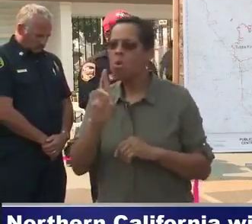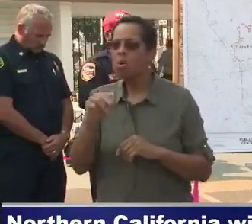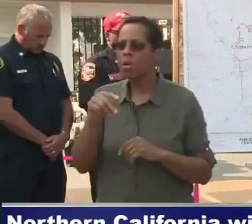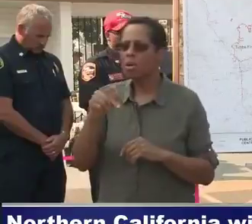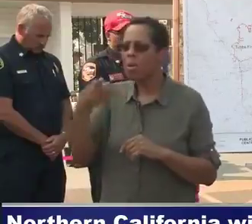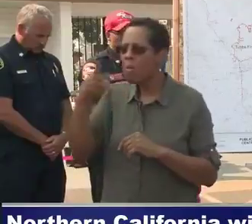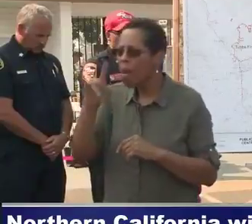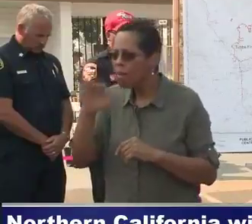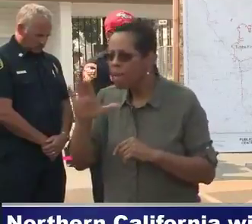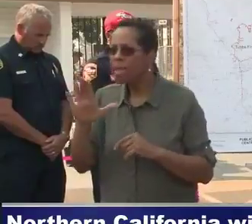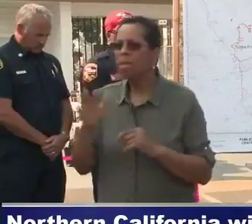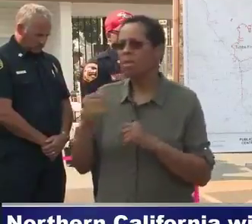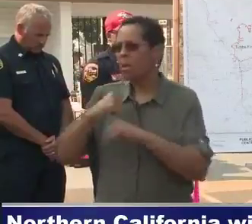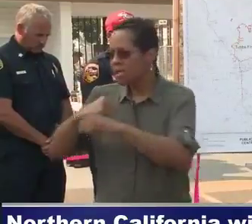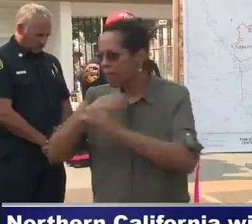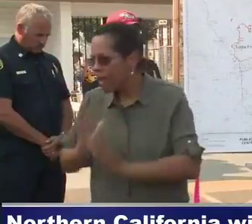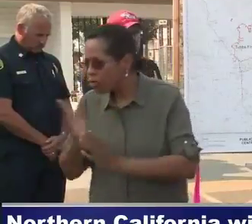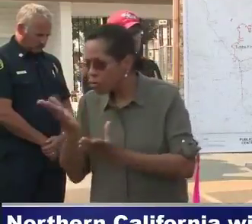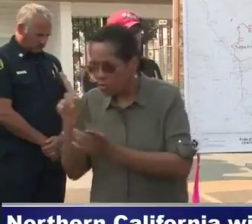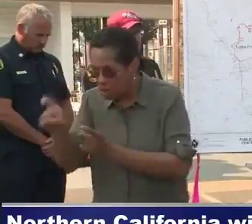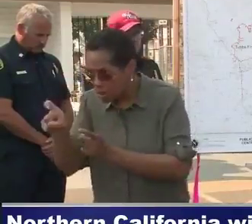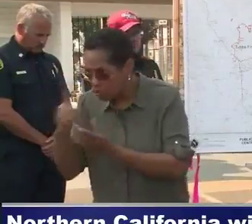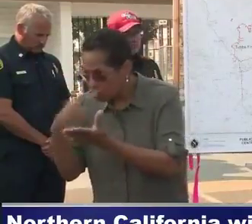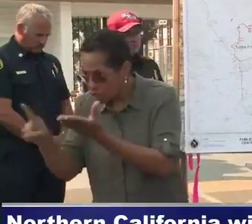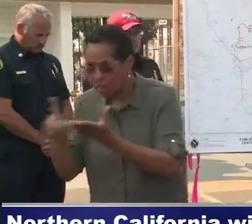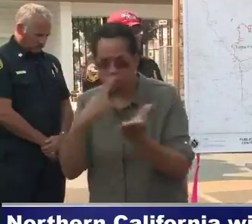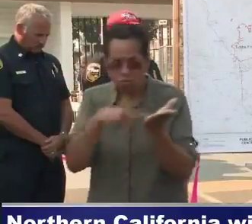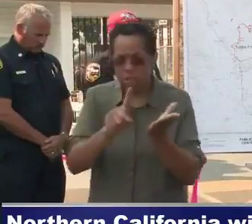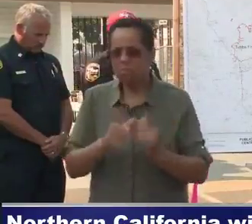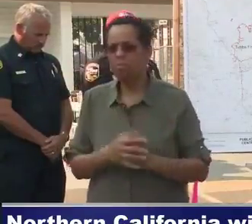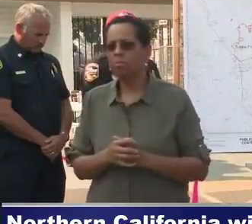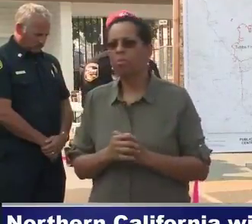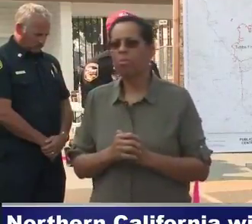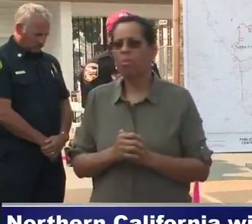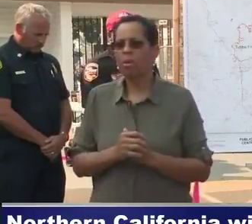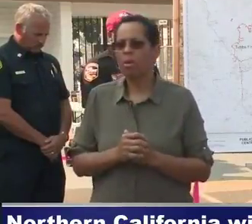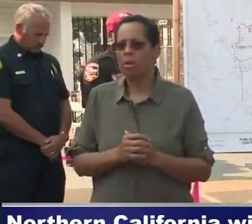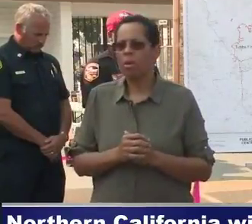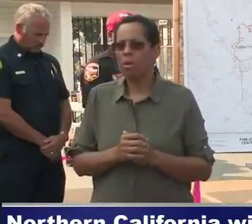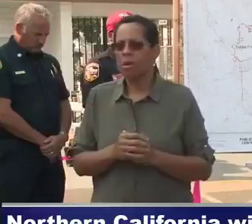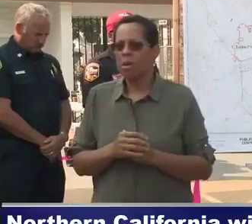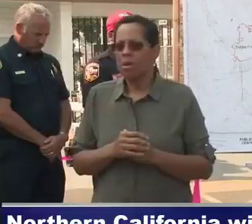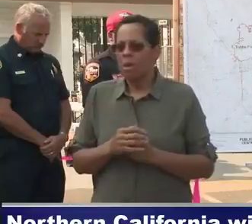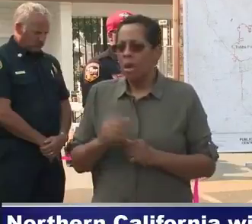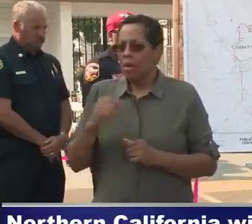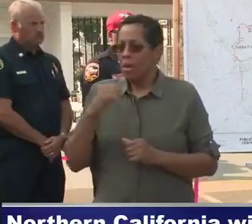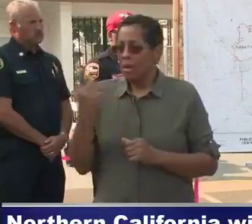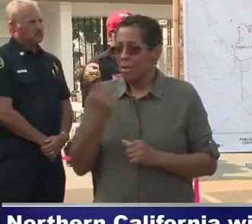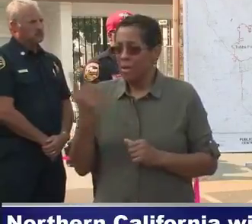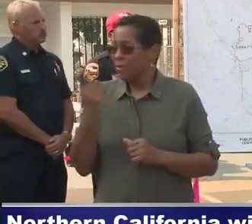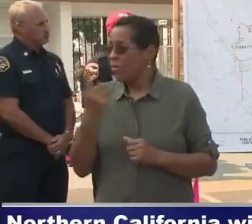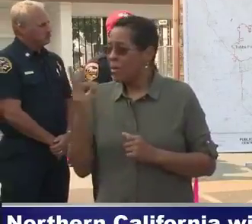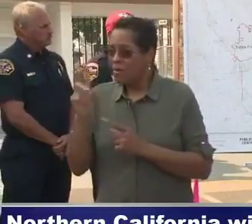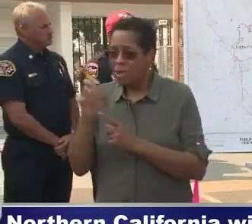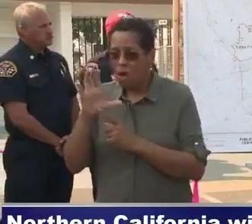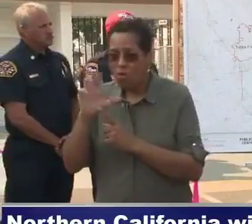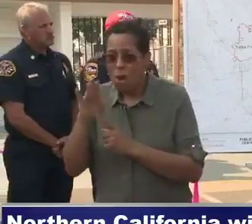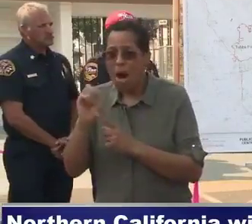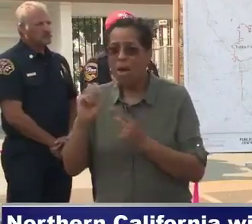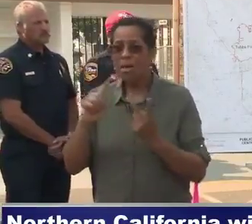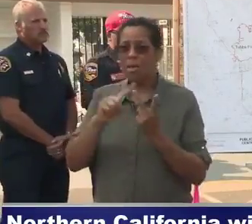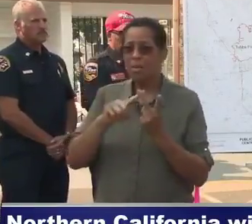and running, and we're answering as many questions as we can. If you're a victim of a crime with a restraining order that's due to expire, contact us and we